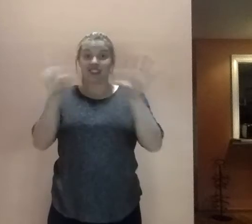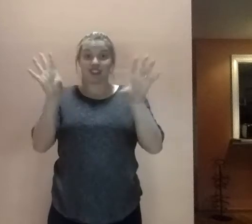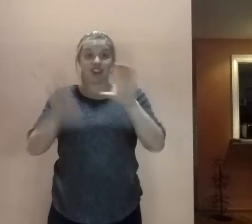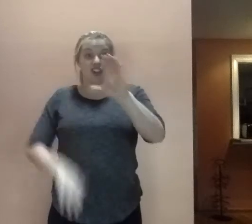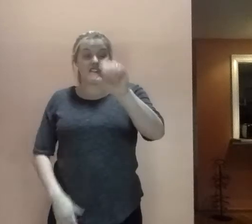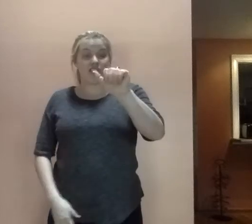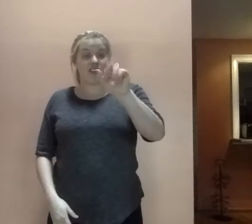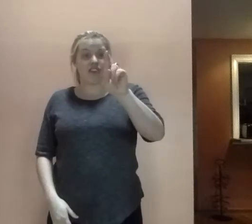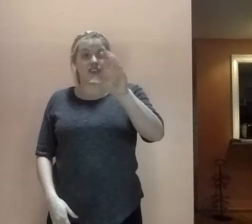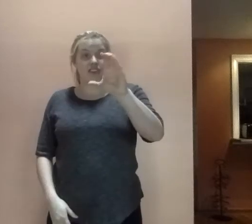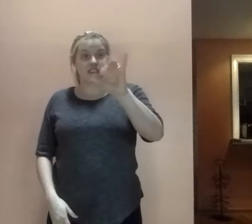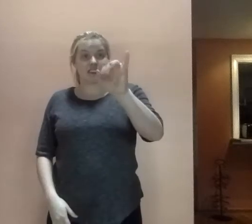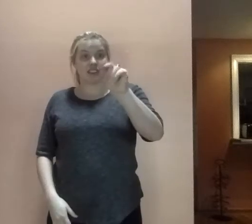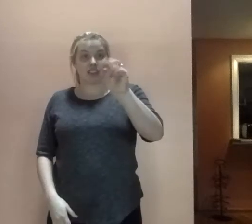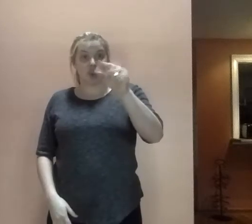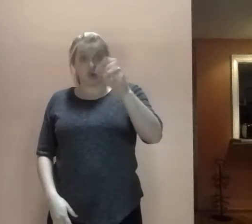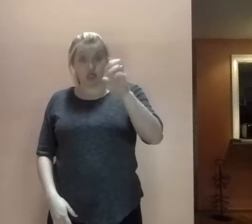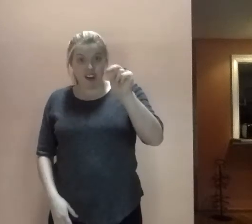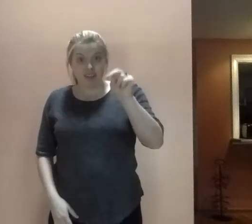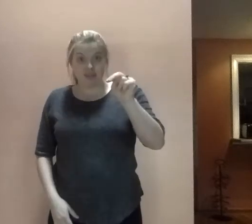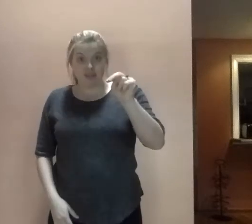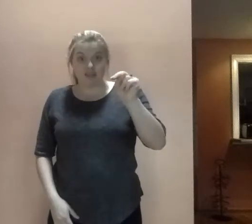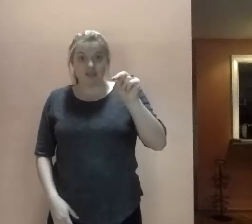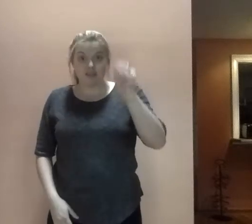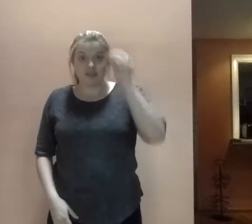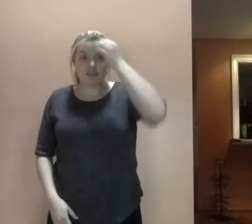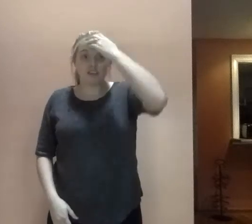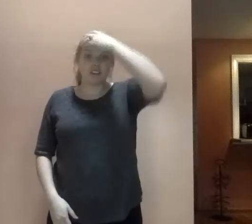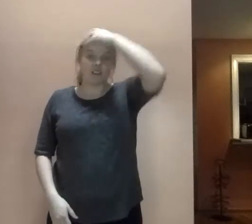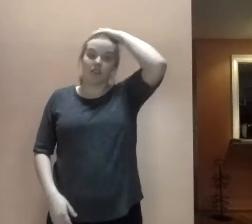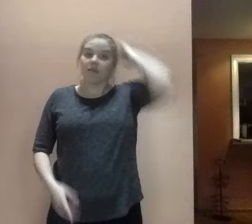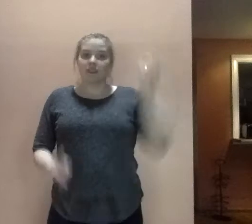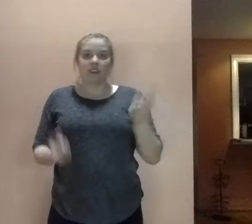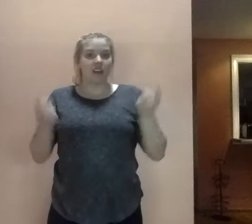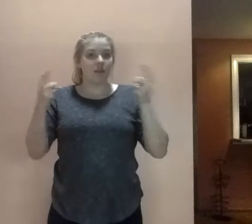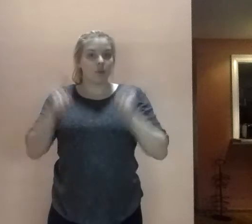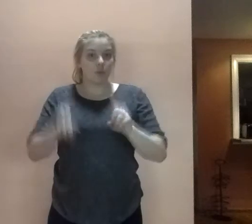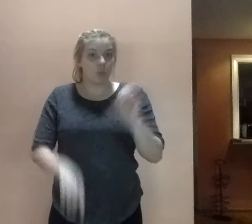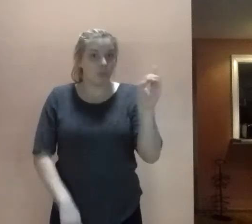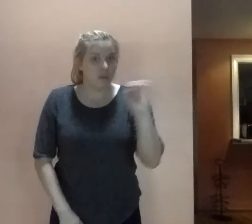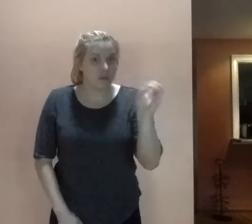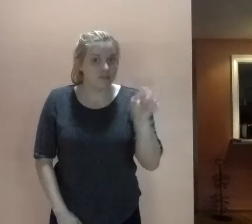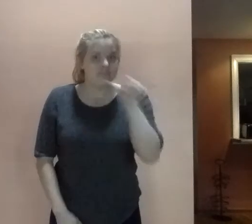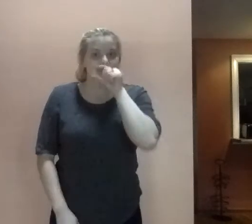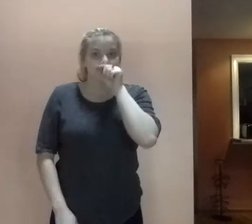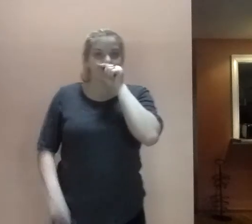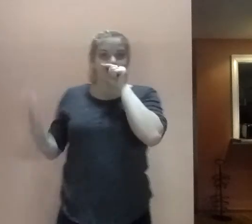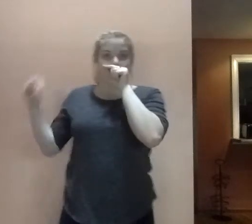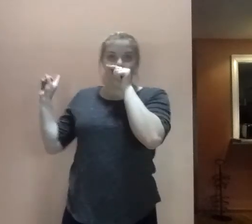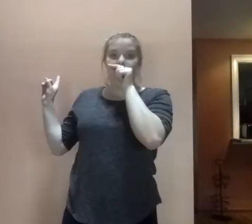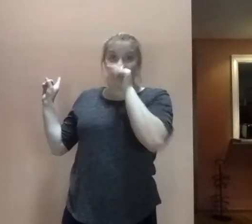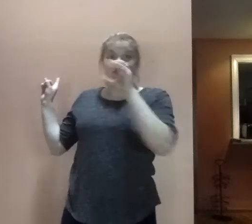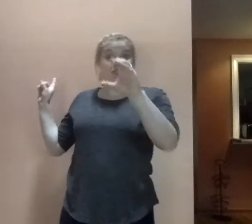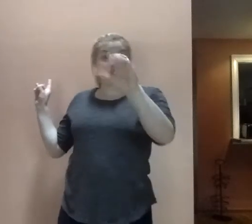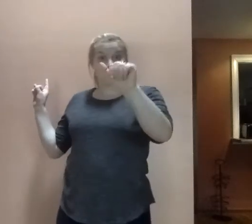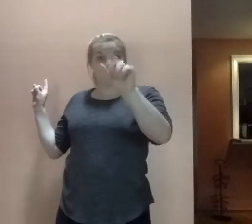kind of meat as it's heated, as it's cooked. But by far the biggest source is chicken. We sent researchers